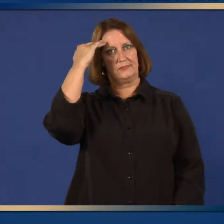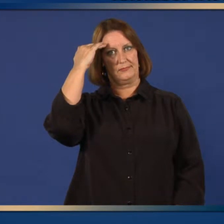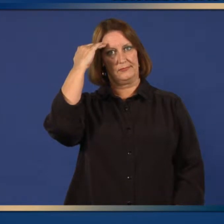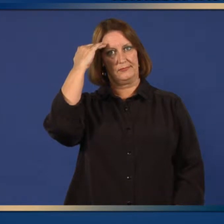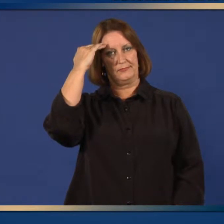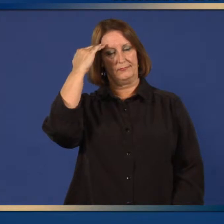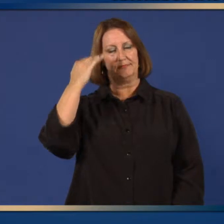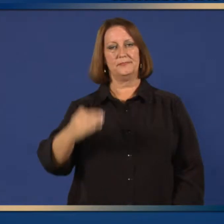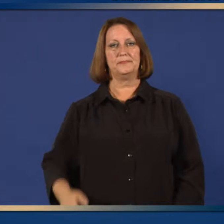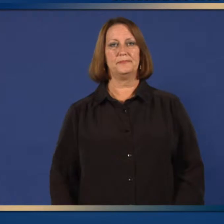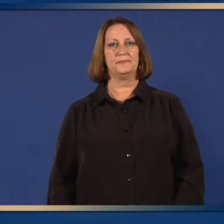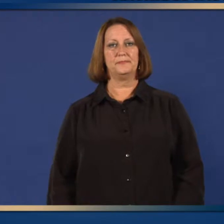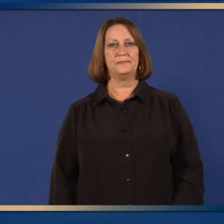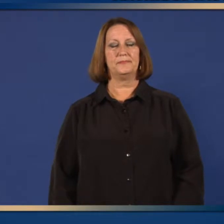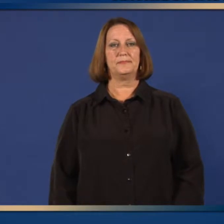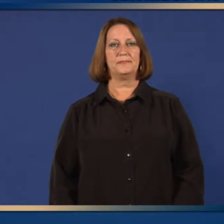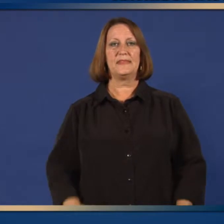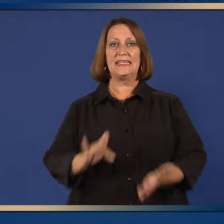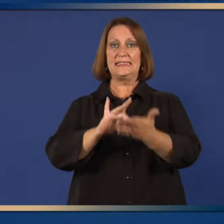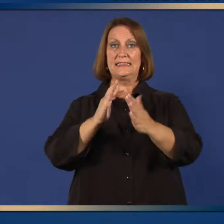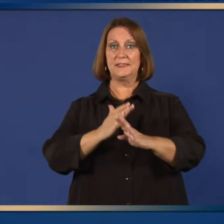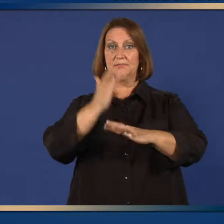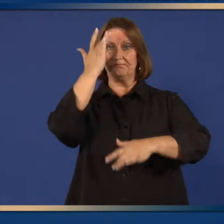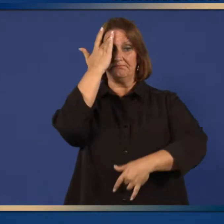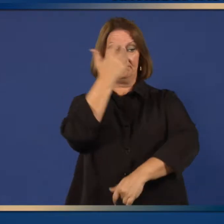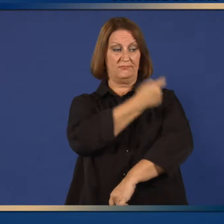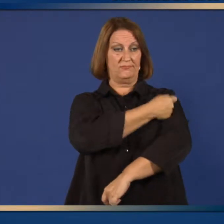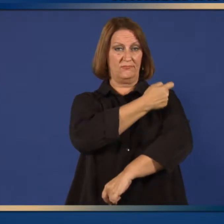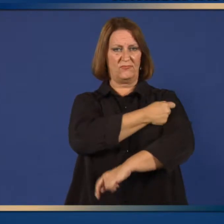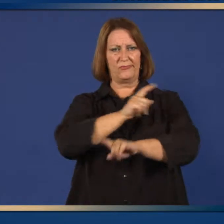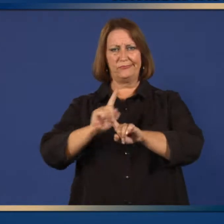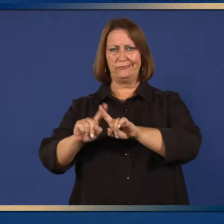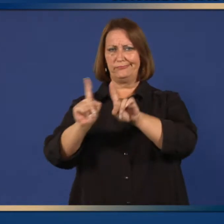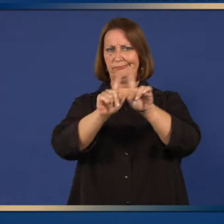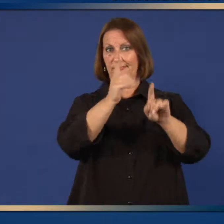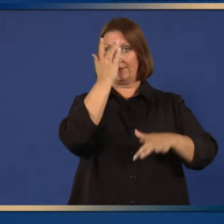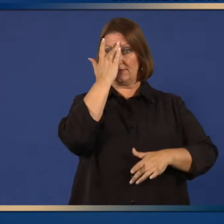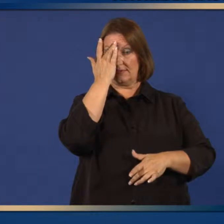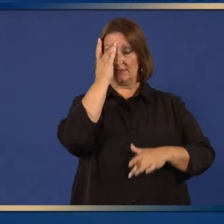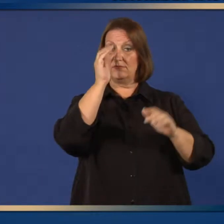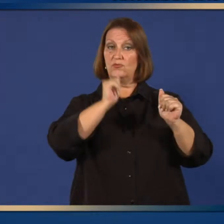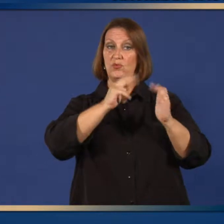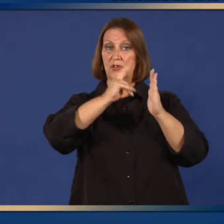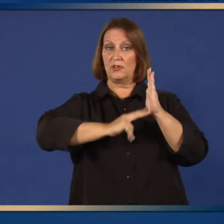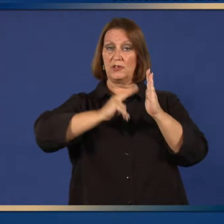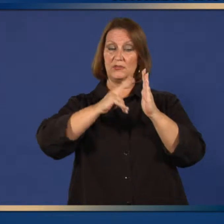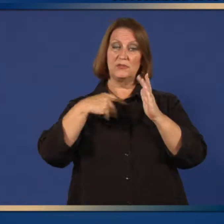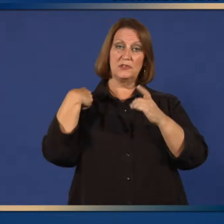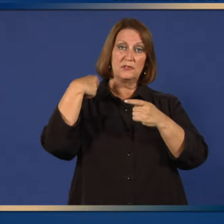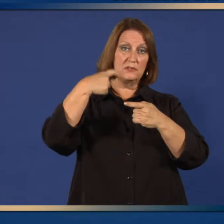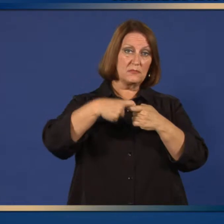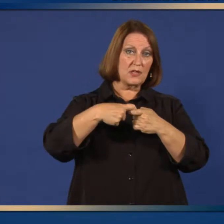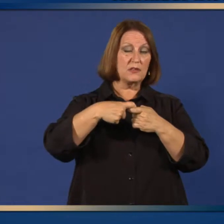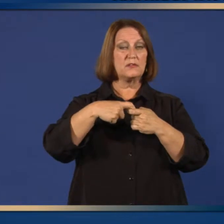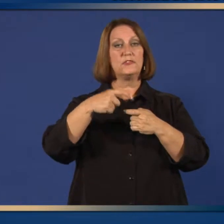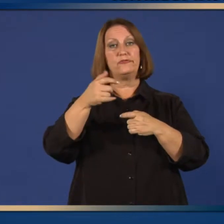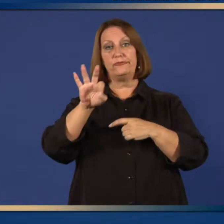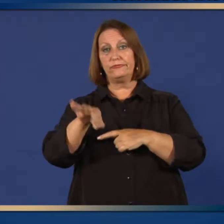Many vaccine information statements are available in Spanish and other languages.